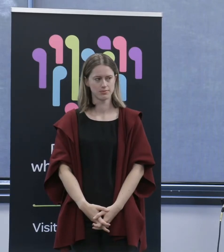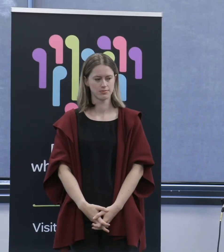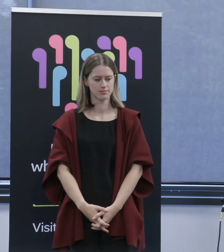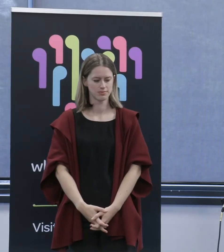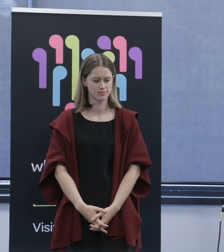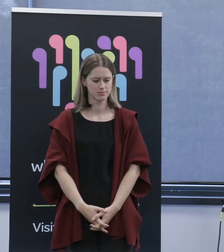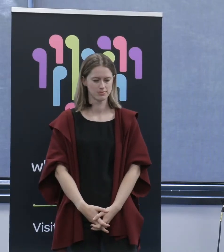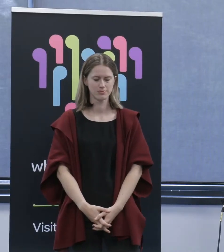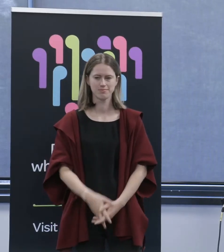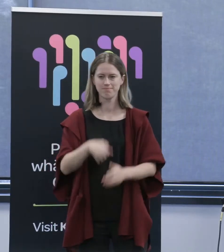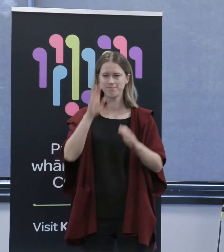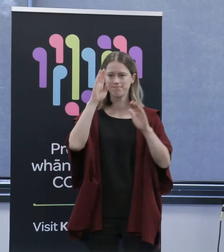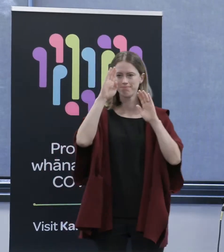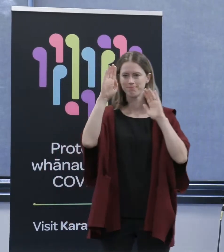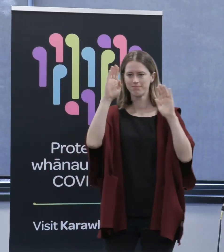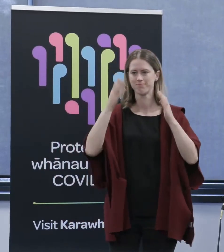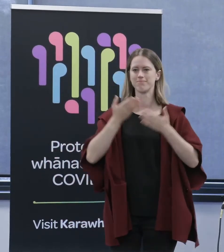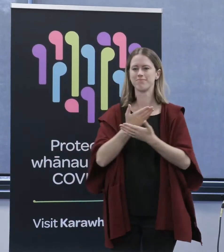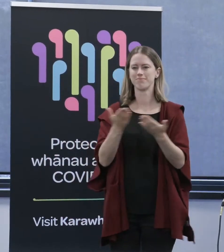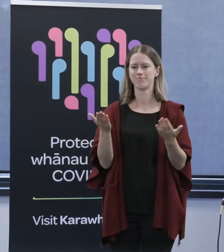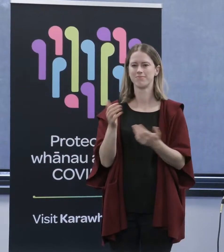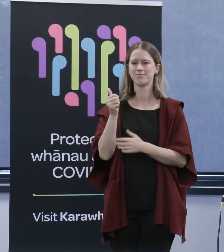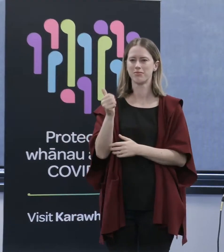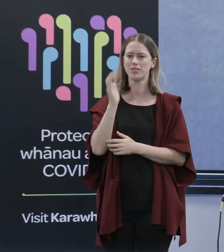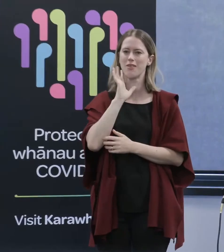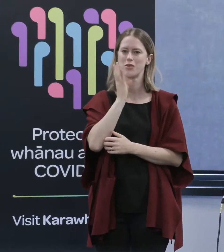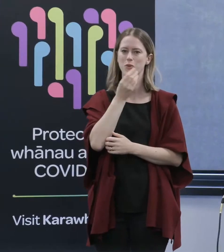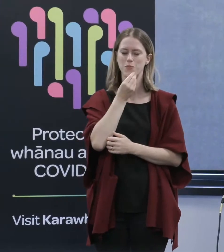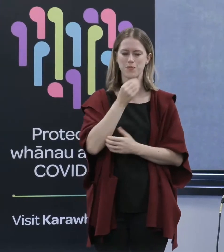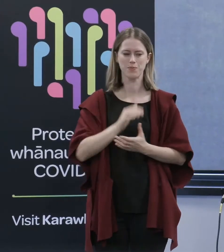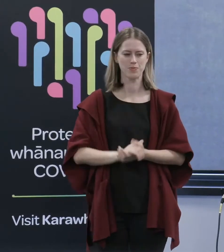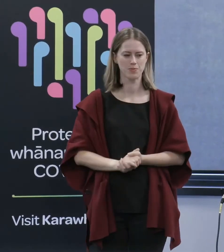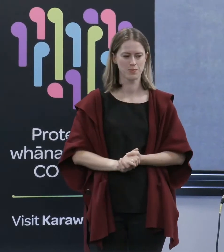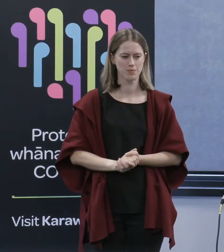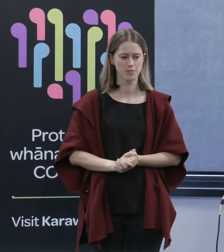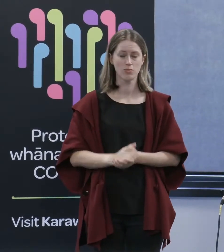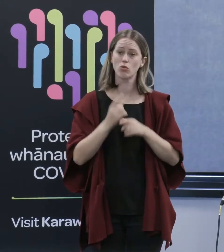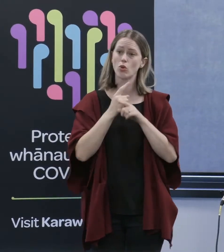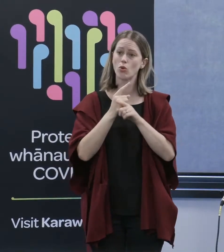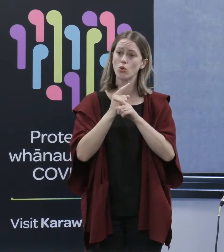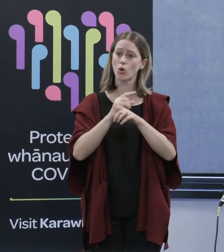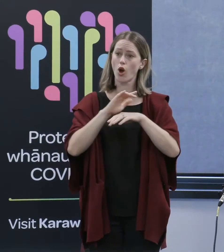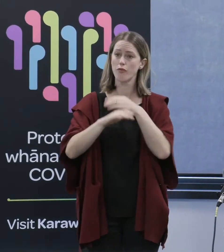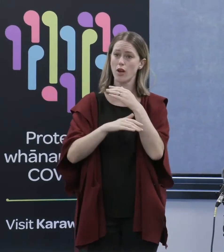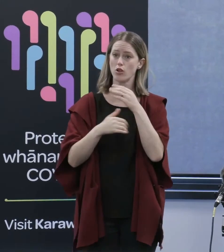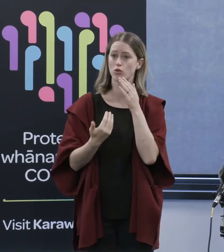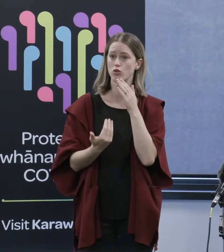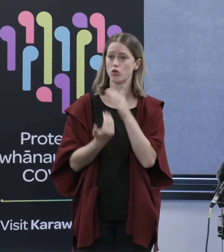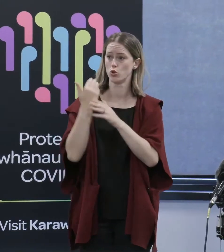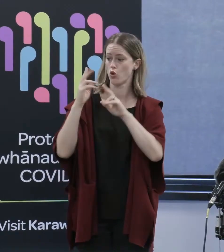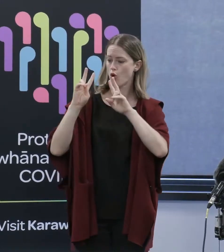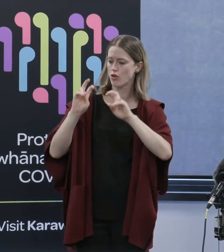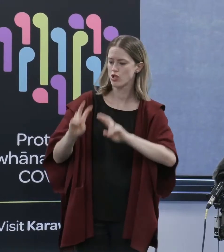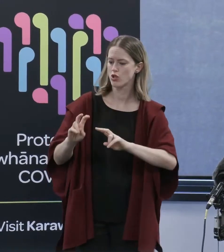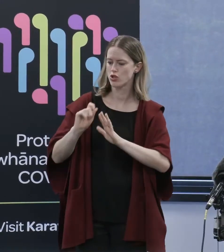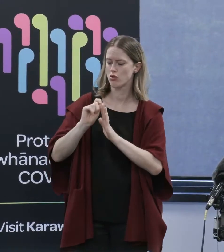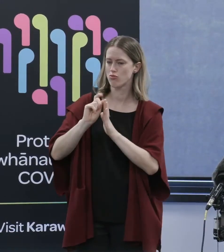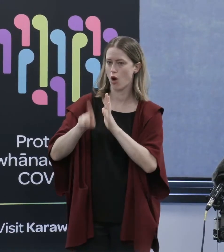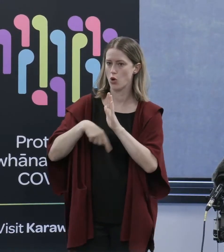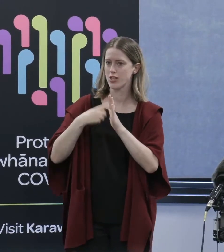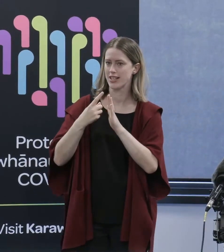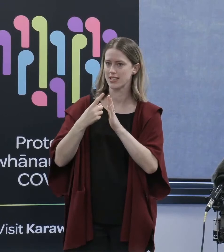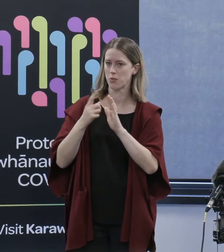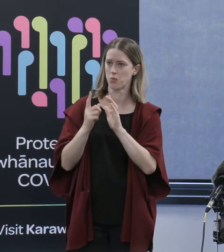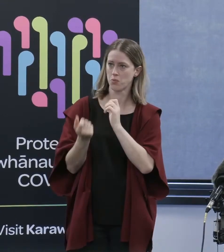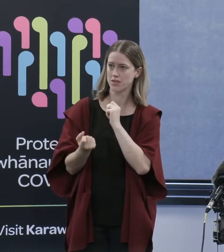Kia ora mai tātou, good afternoon, and thank you, Dr. Bloomfield. I'm going to speak a little bit about the research project that the Director General referred